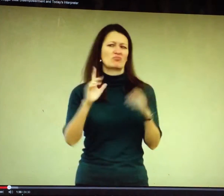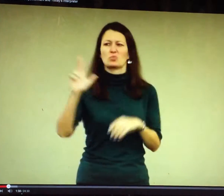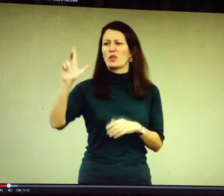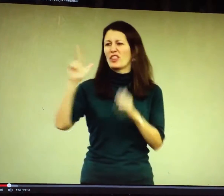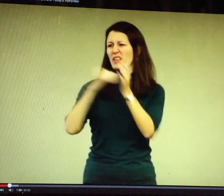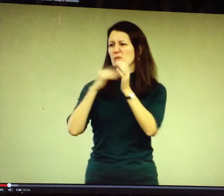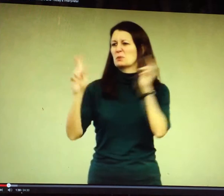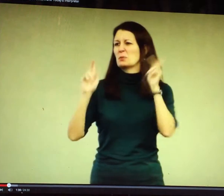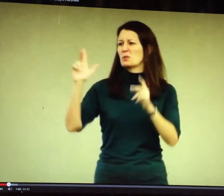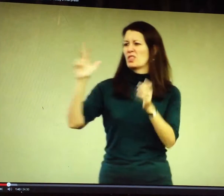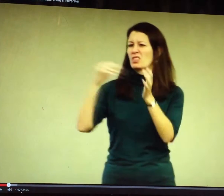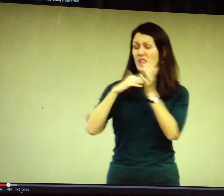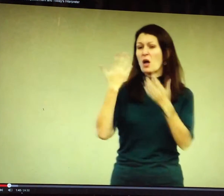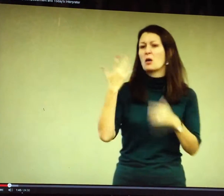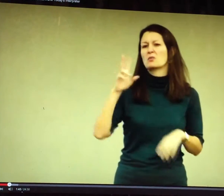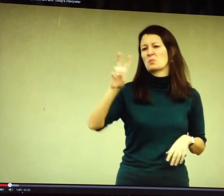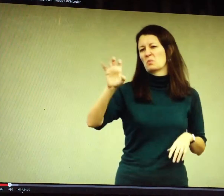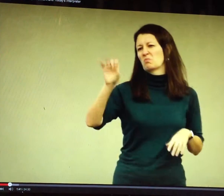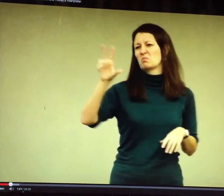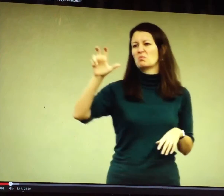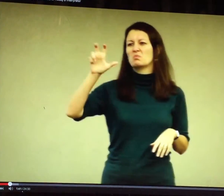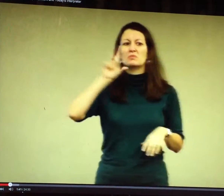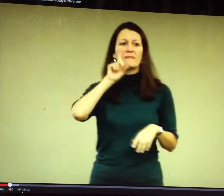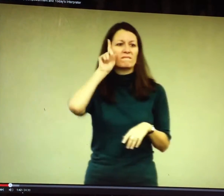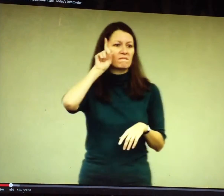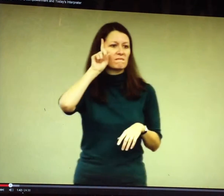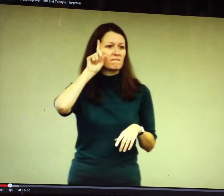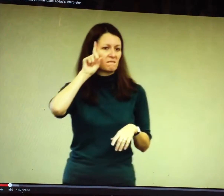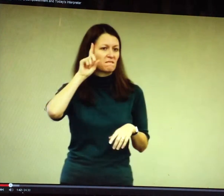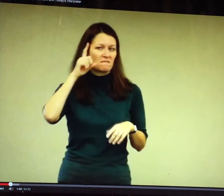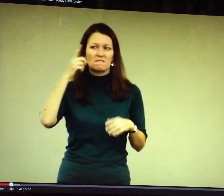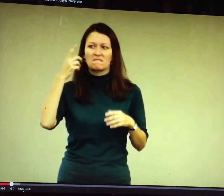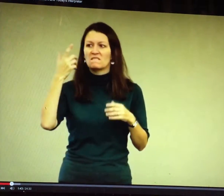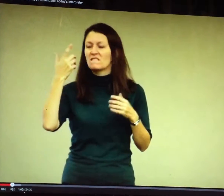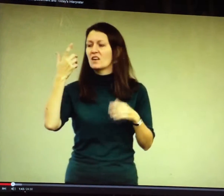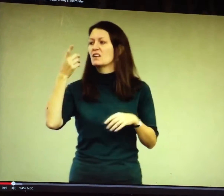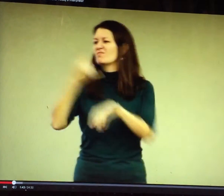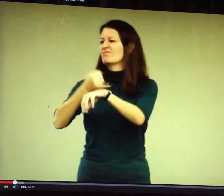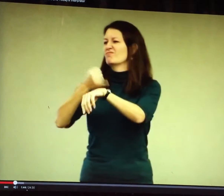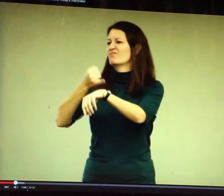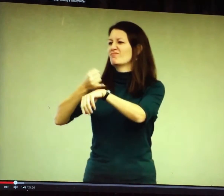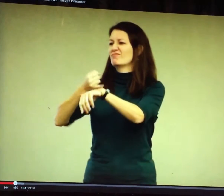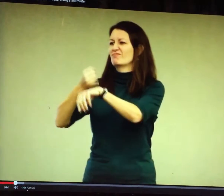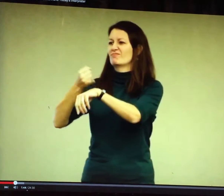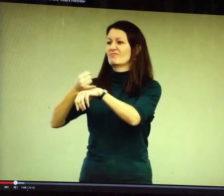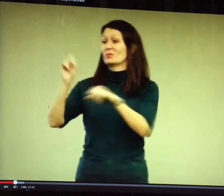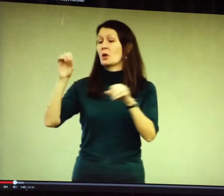And understand, in my town, it's really small, probably 3,000 people, so probably only like 200 deaf.